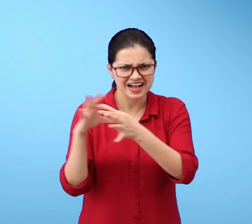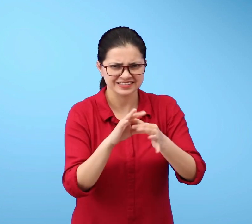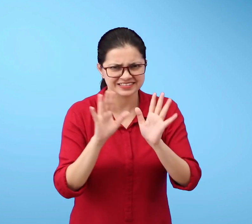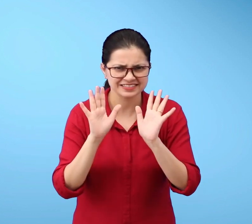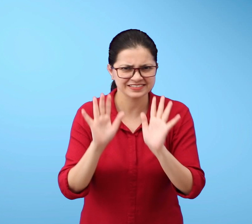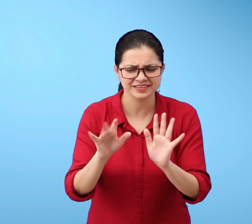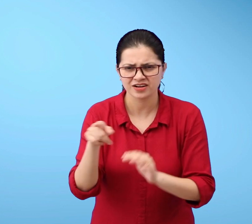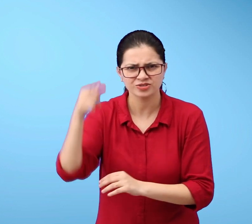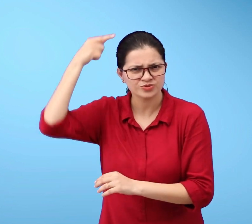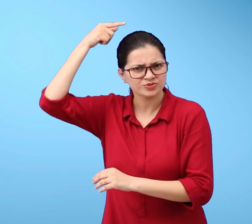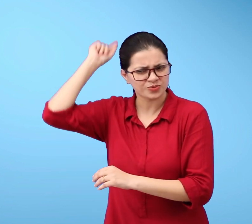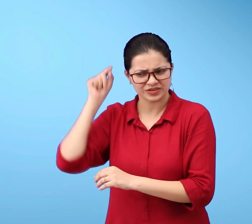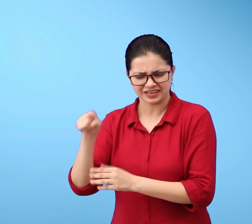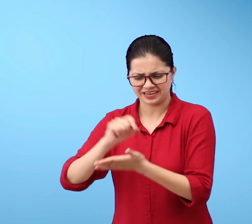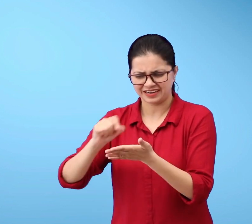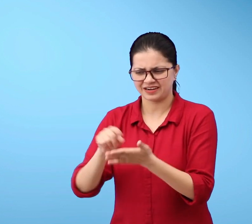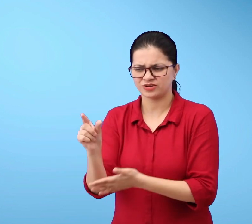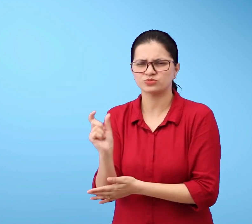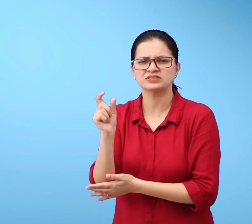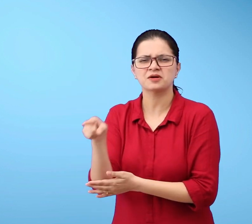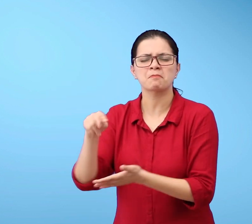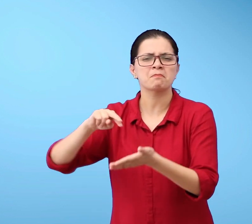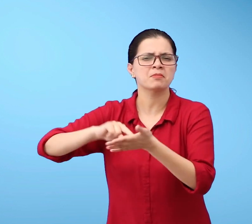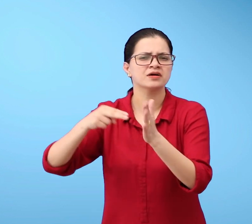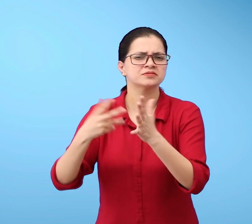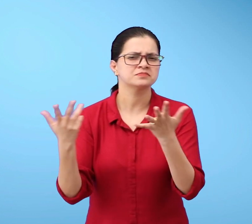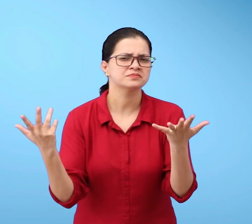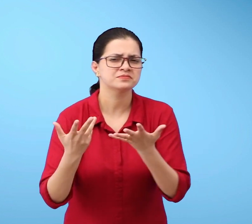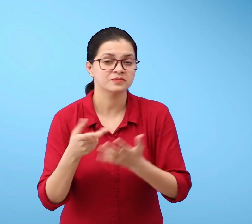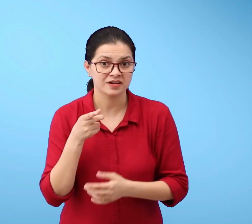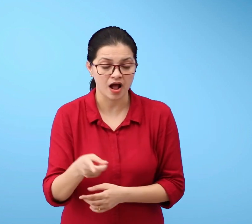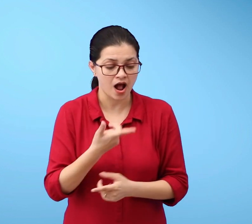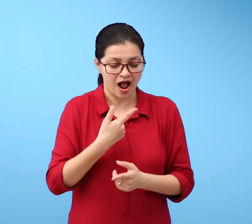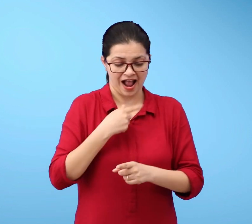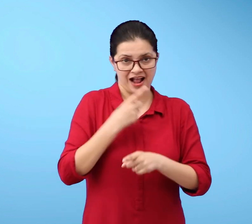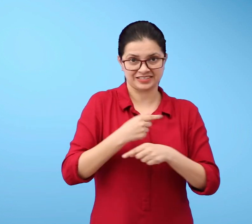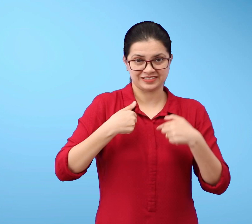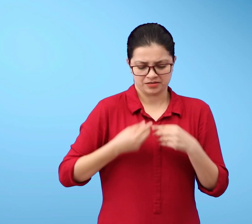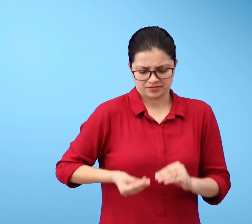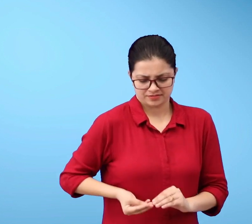Upanishad literally means approaching and sitting near,